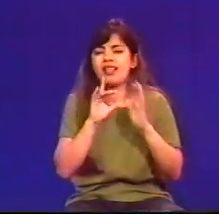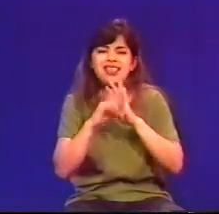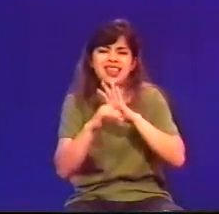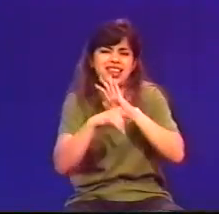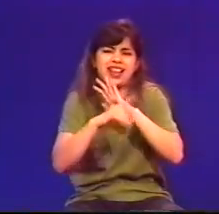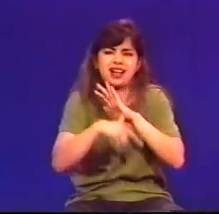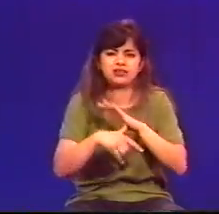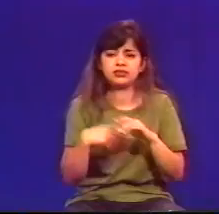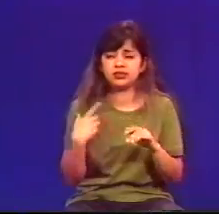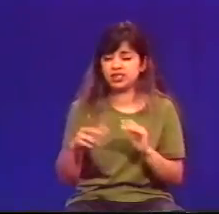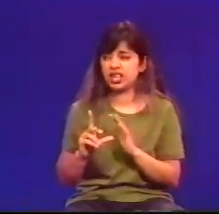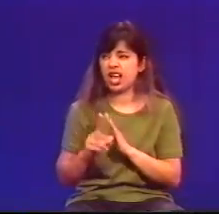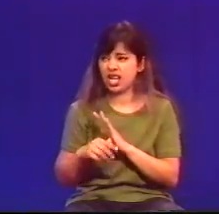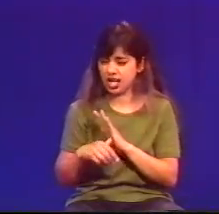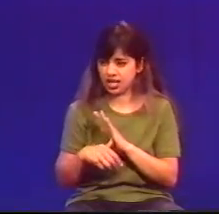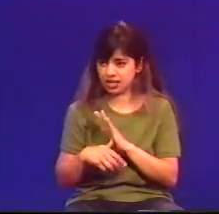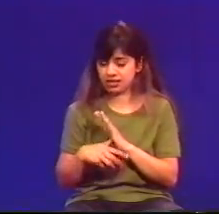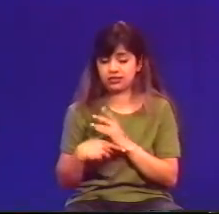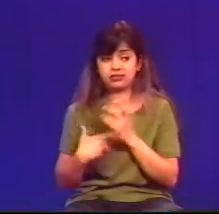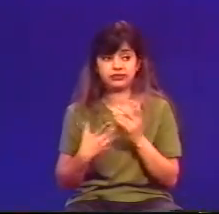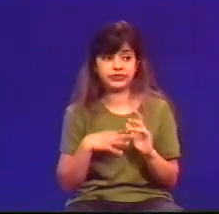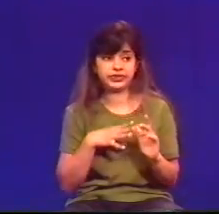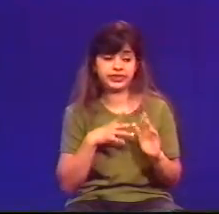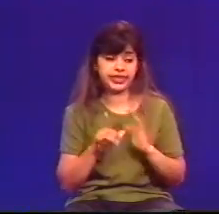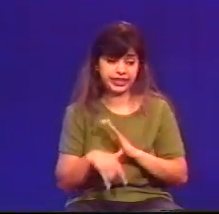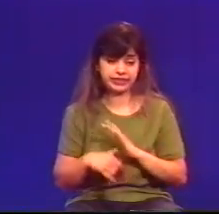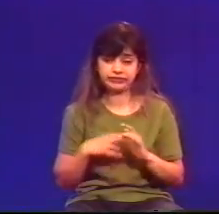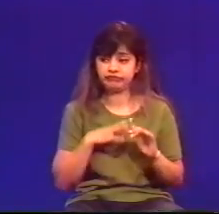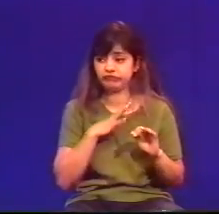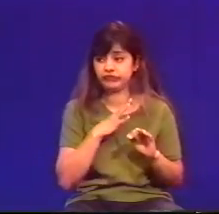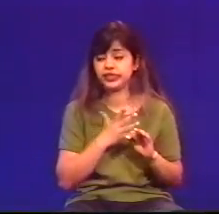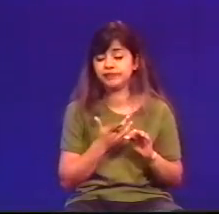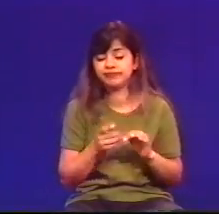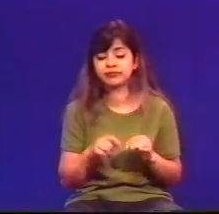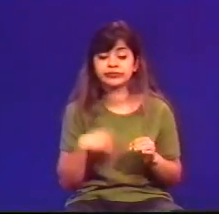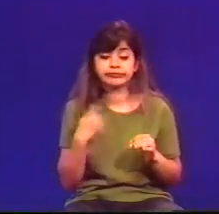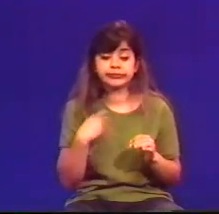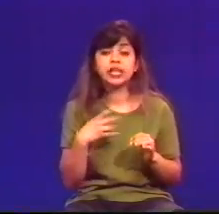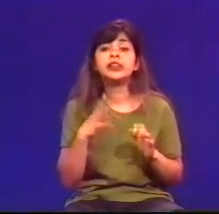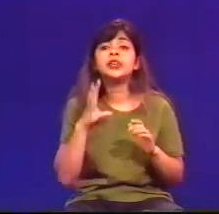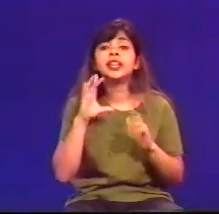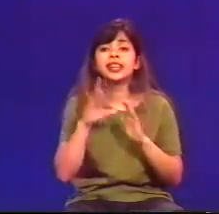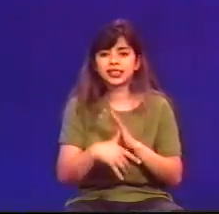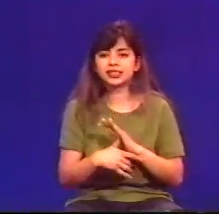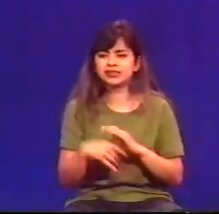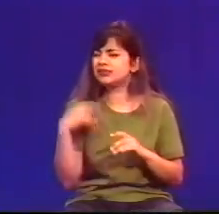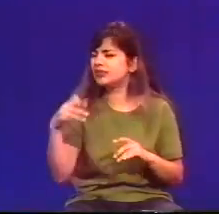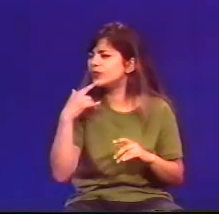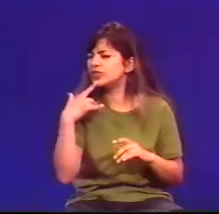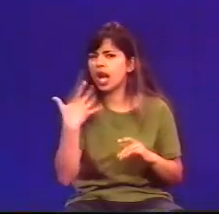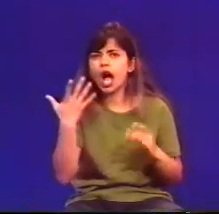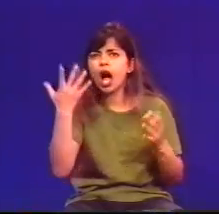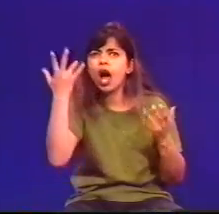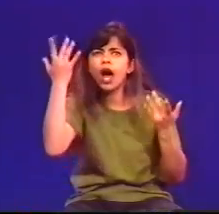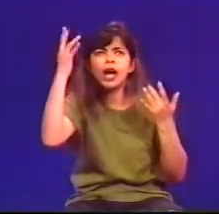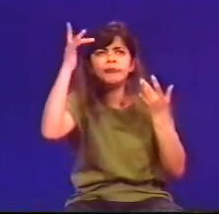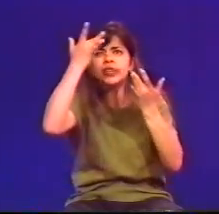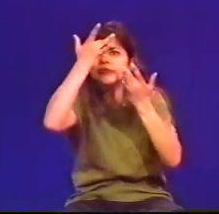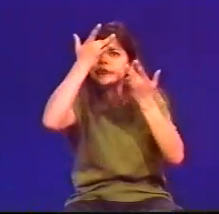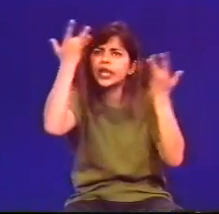and tell you what was so funny, and you're always told, "Oh, I'll tell you later. Now, most of the time,